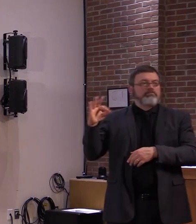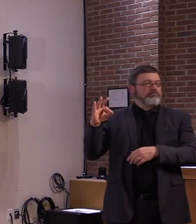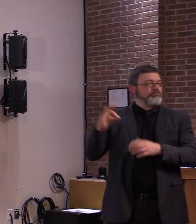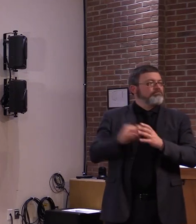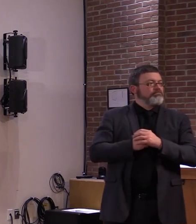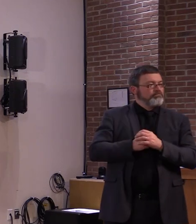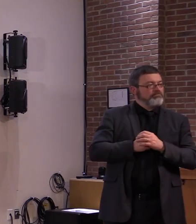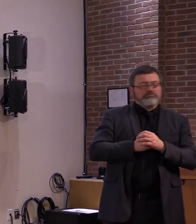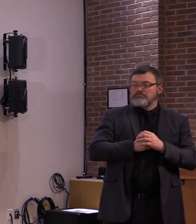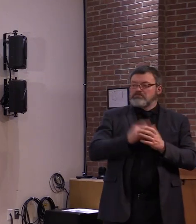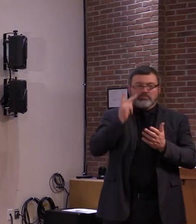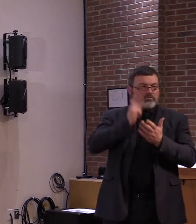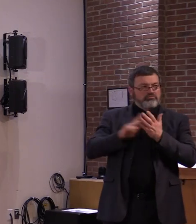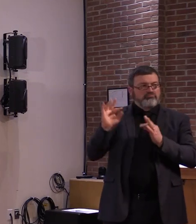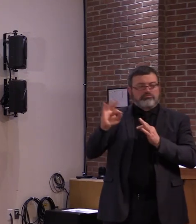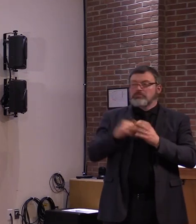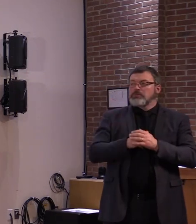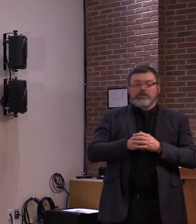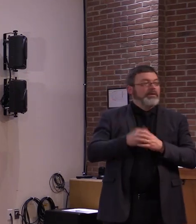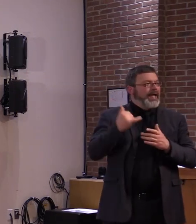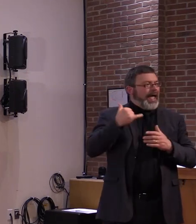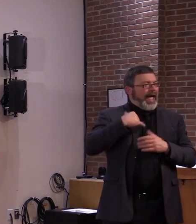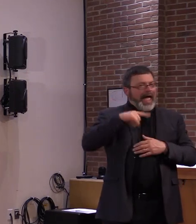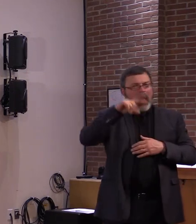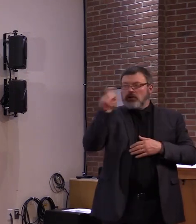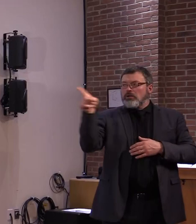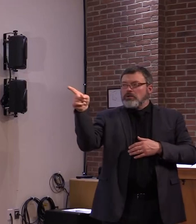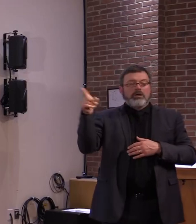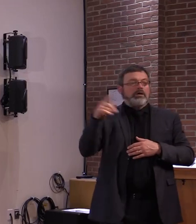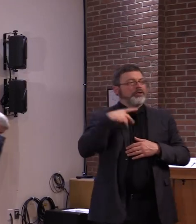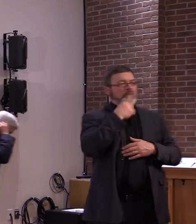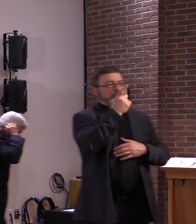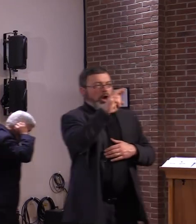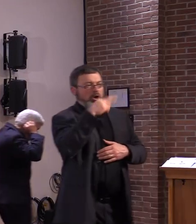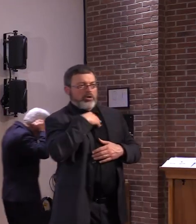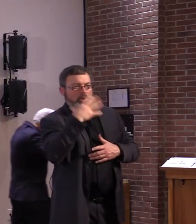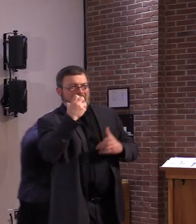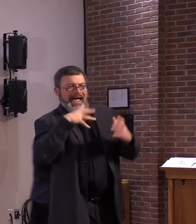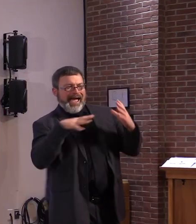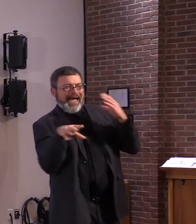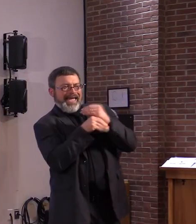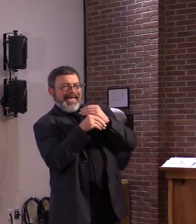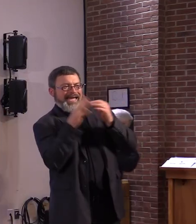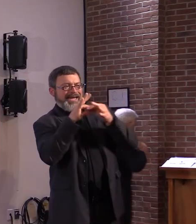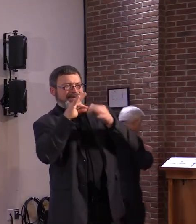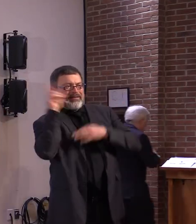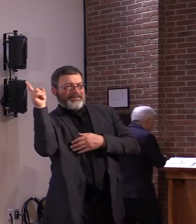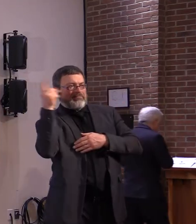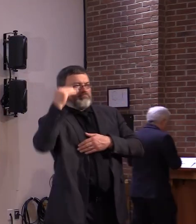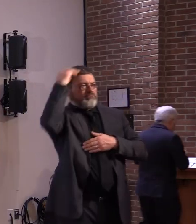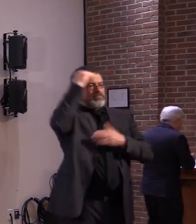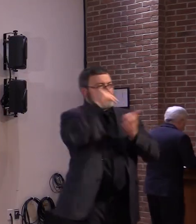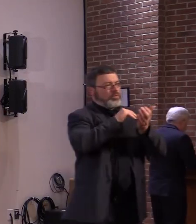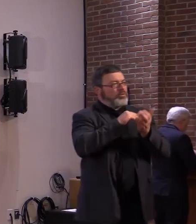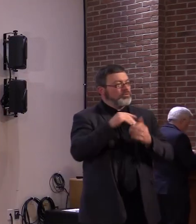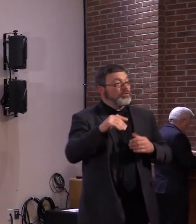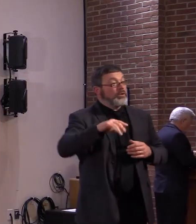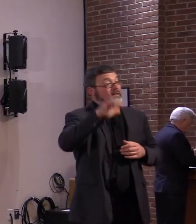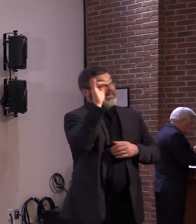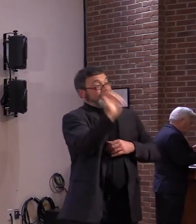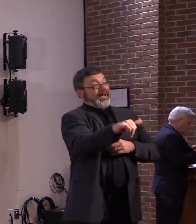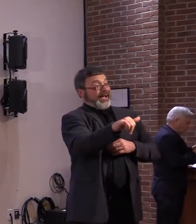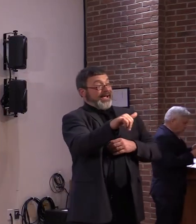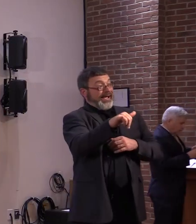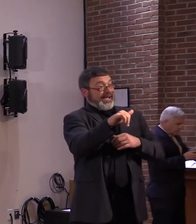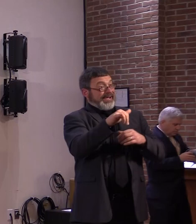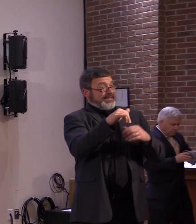Thank you. Andrew Caledon. Oh, Dr. Levine has one more question. I just wanted to add to the other part of the question that was asked. In my comments, I did make the point